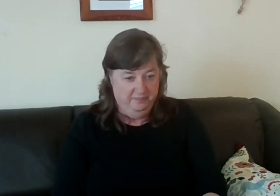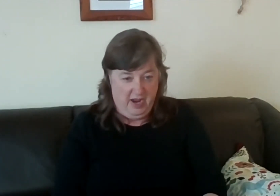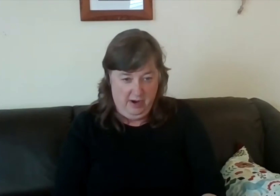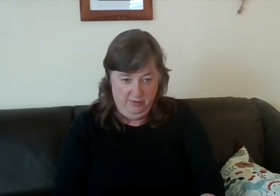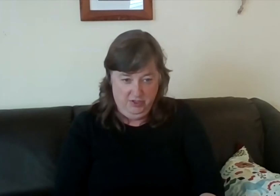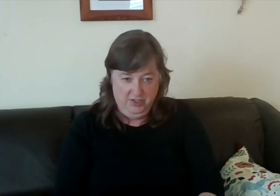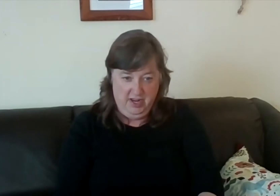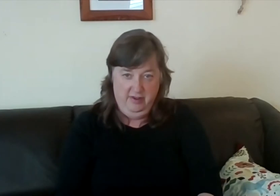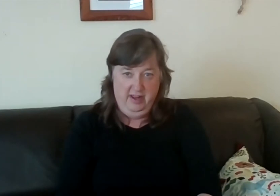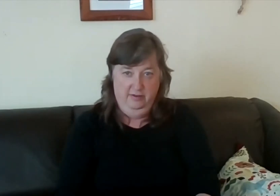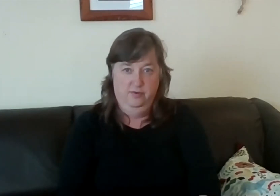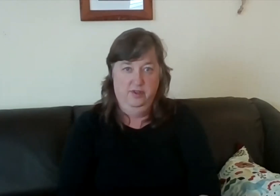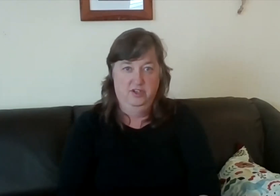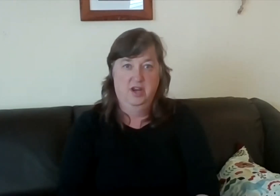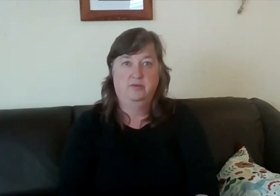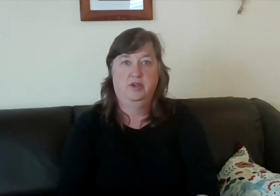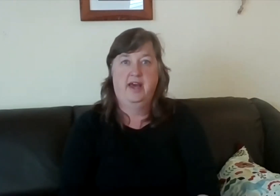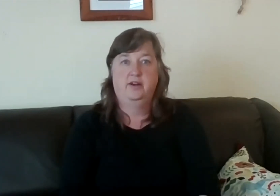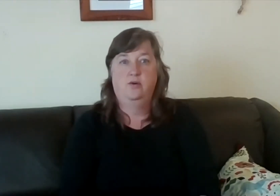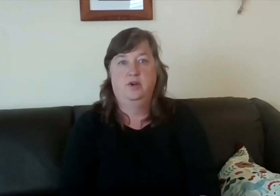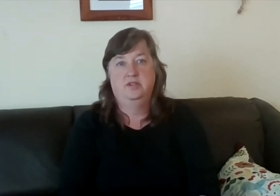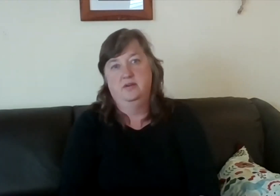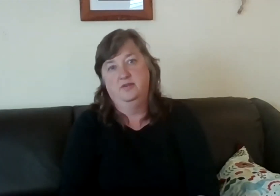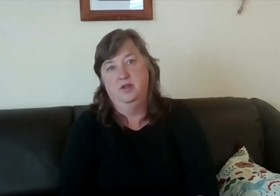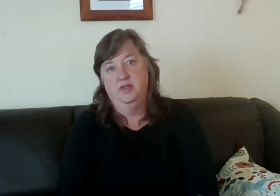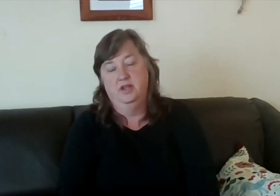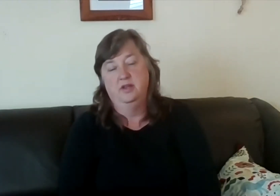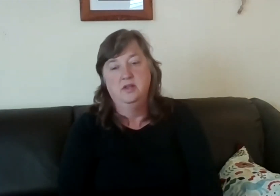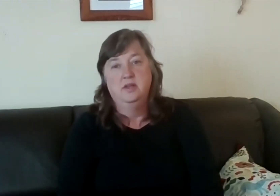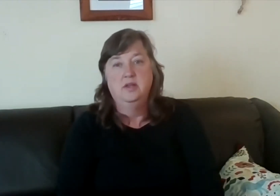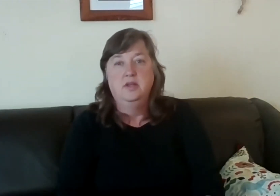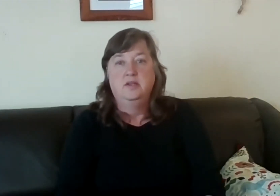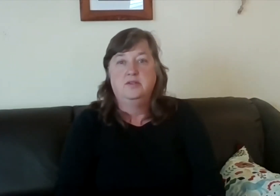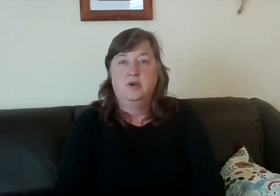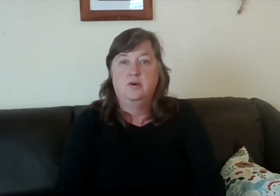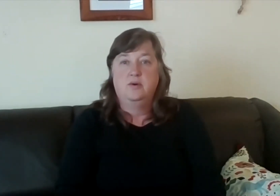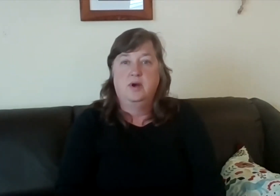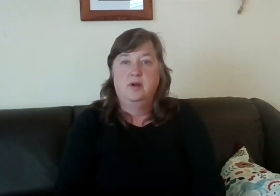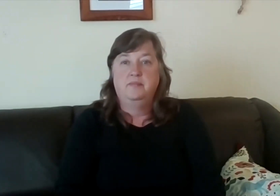I was just kind of headed for the general categories of clothing. So